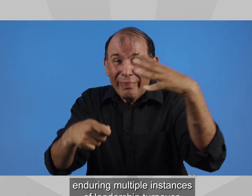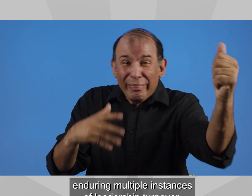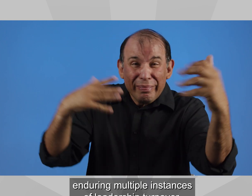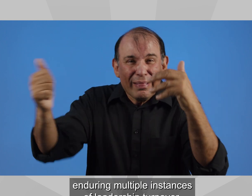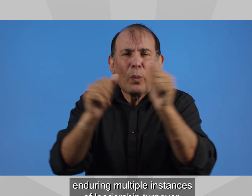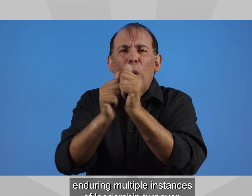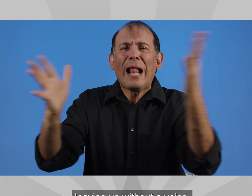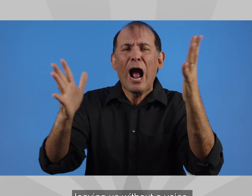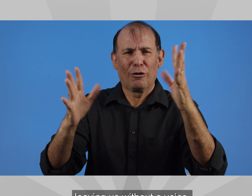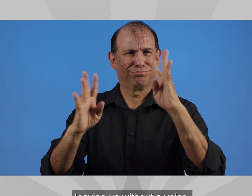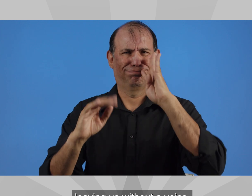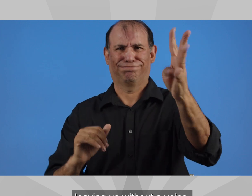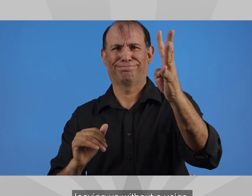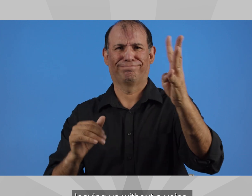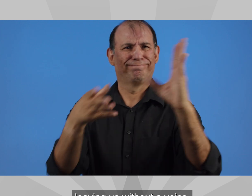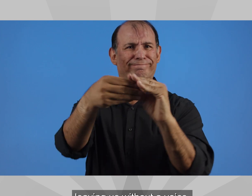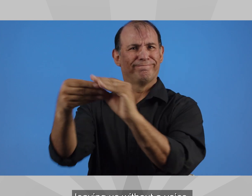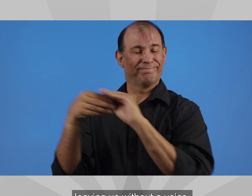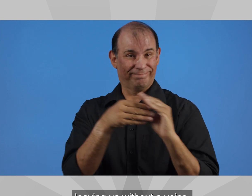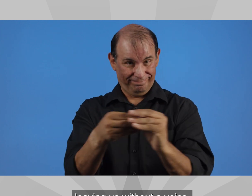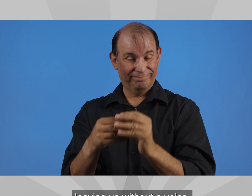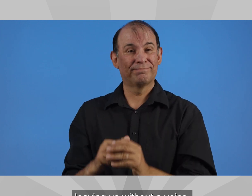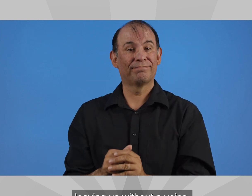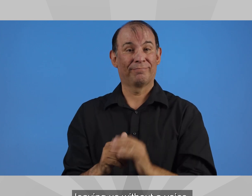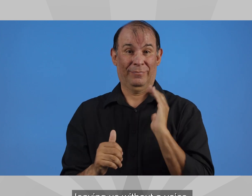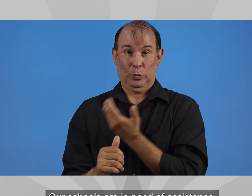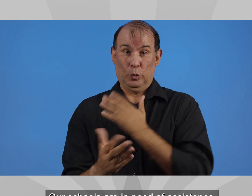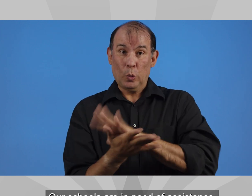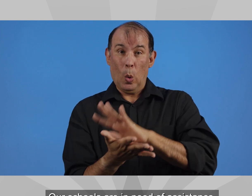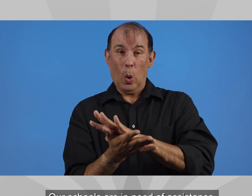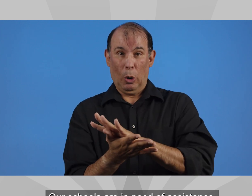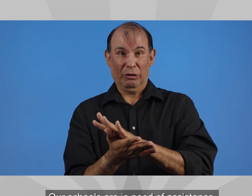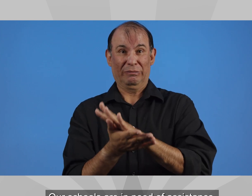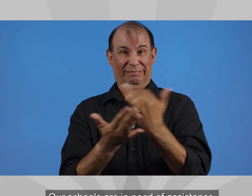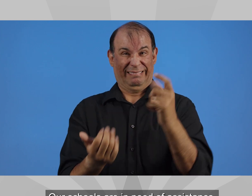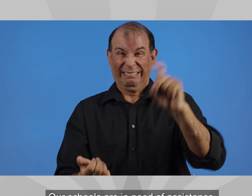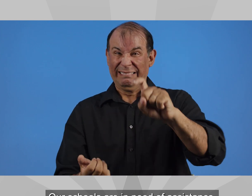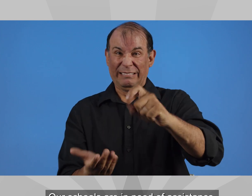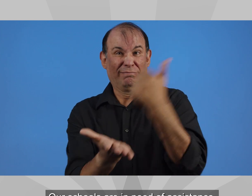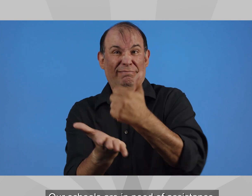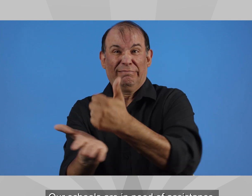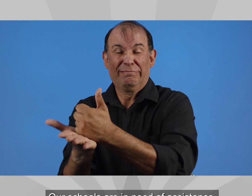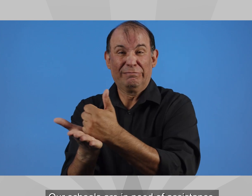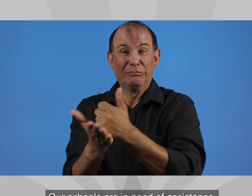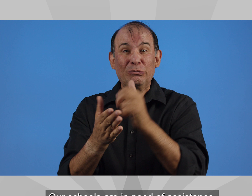leadership turnover, leaving us without a voice. Our schools are in need of